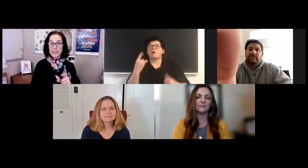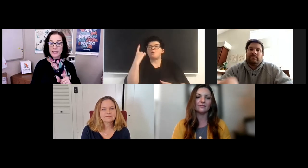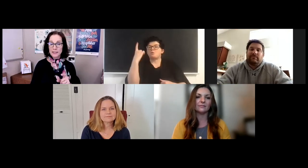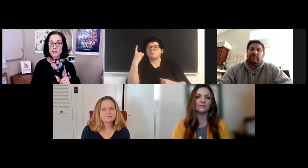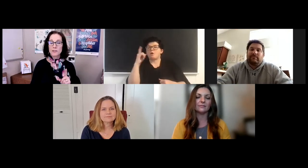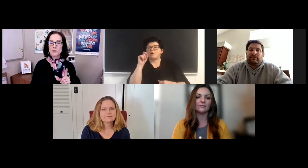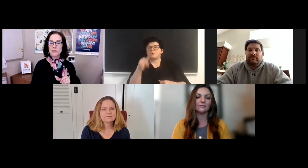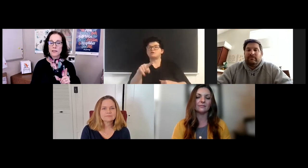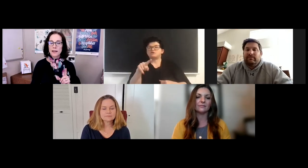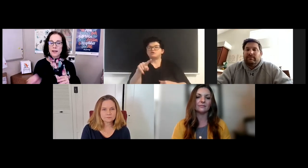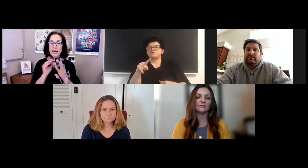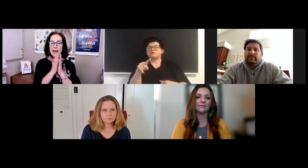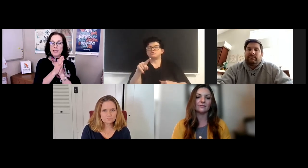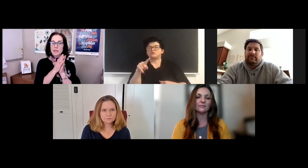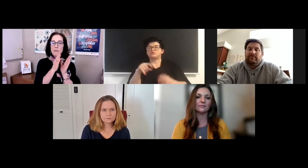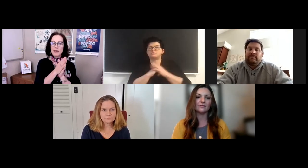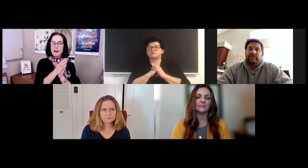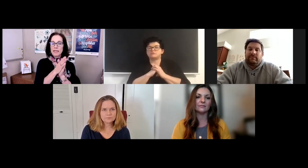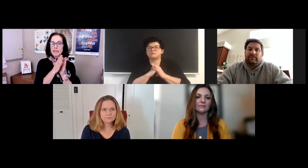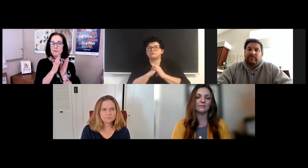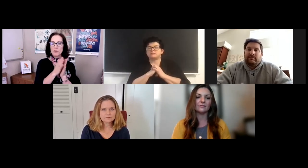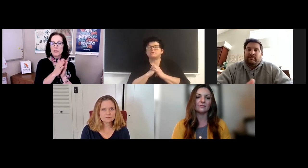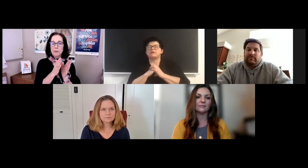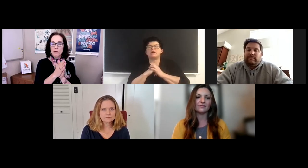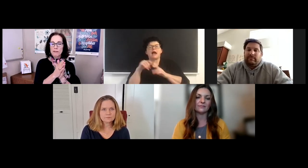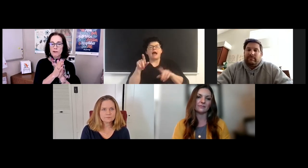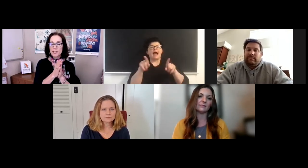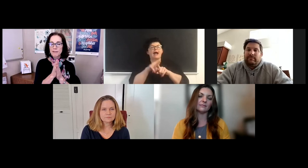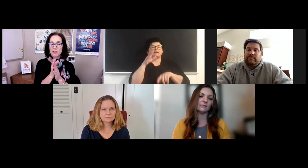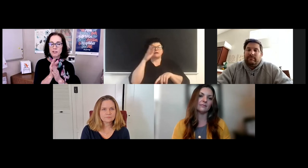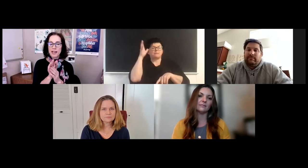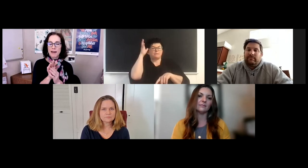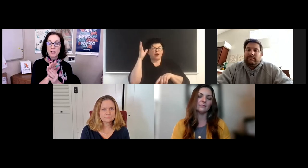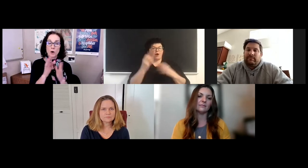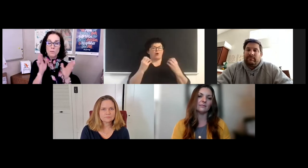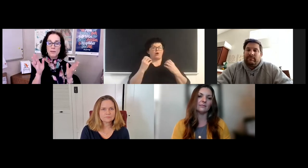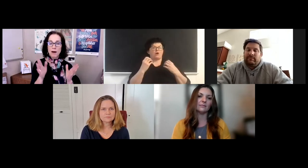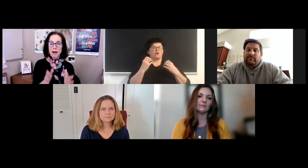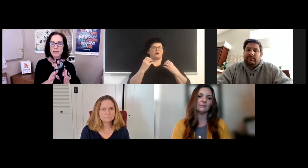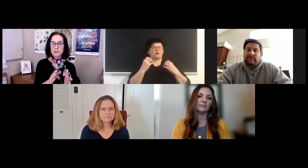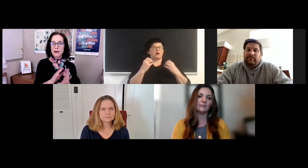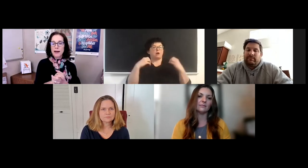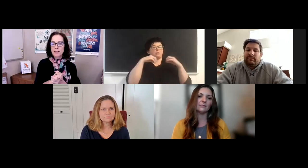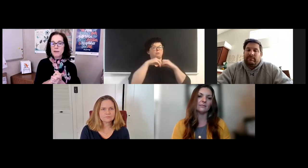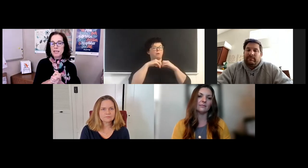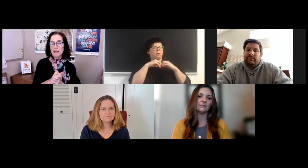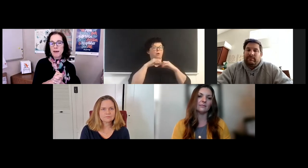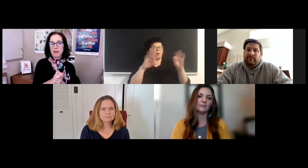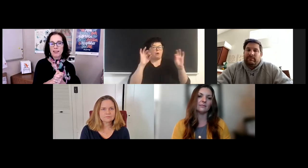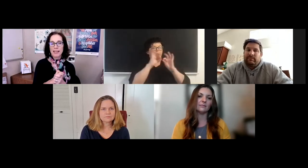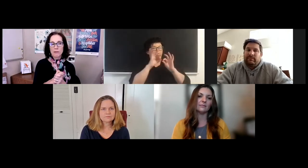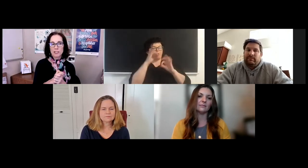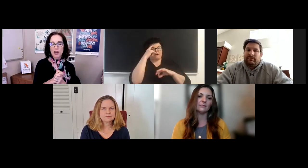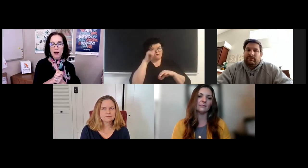question is, as a parent, is it more important for a deaf coach to have an open mind or have an opinion